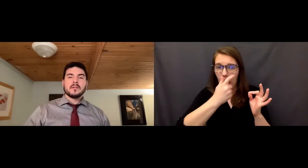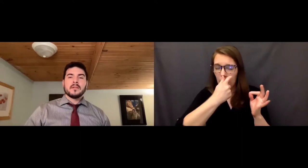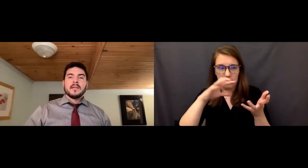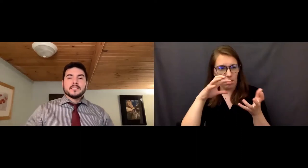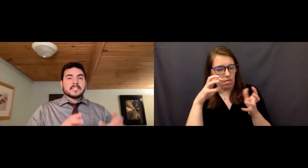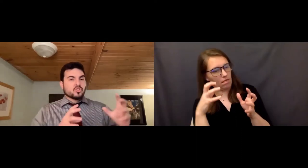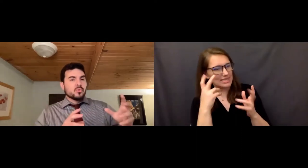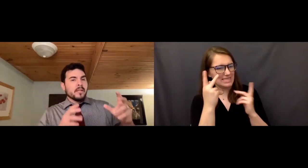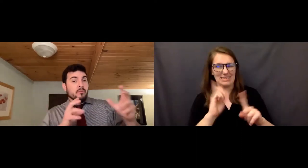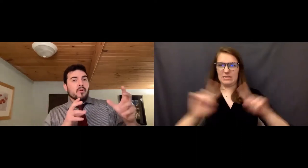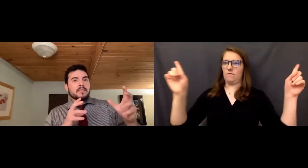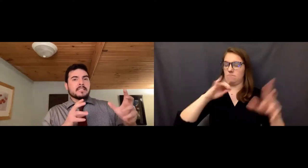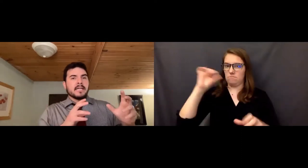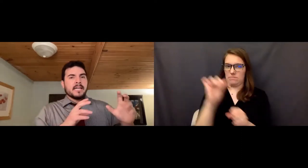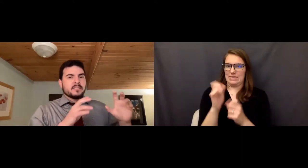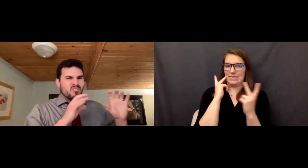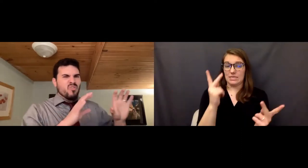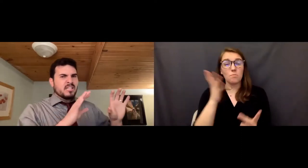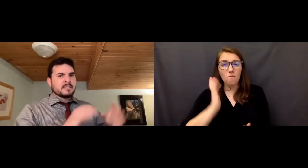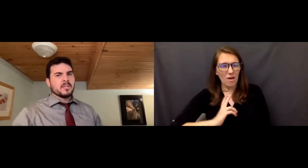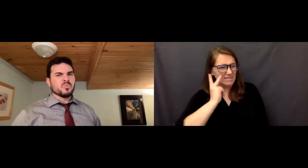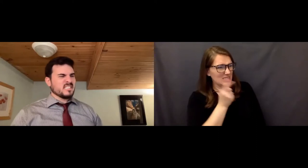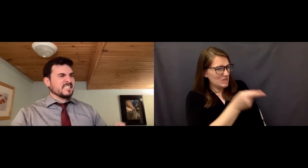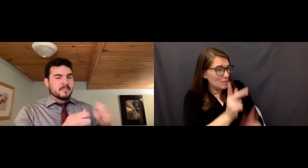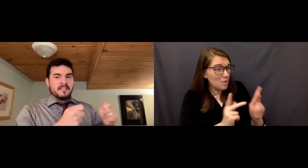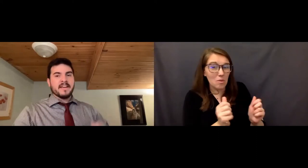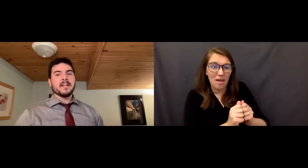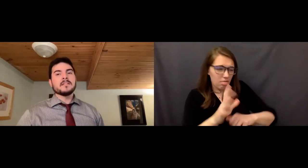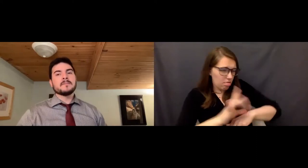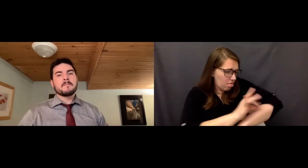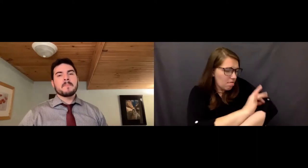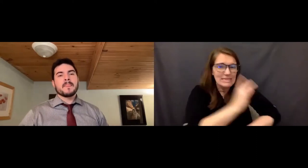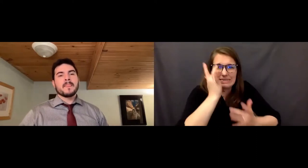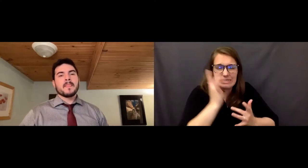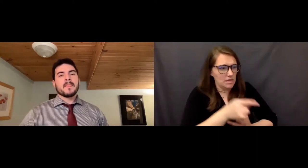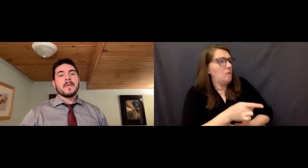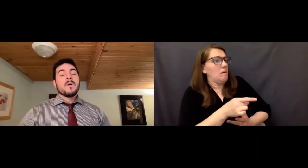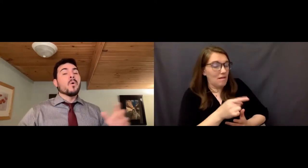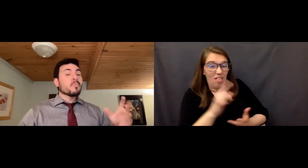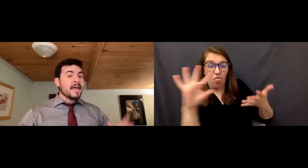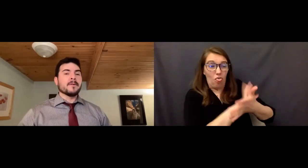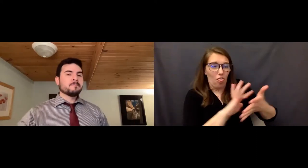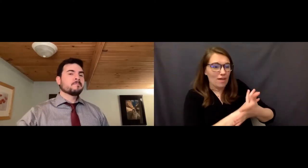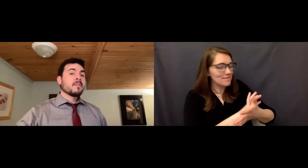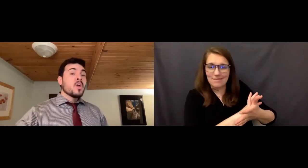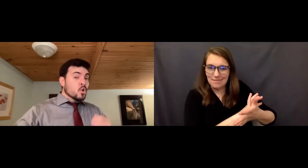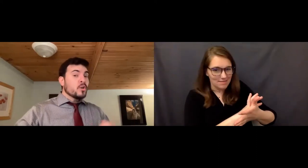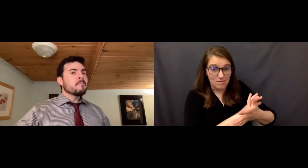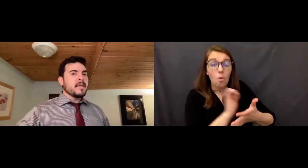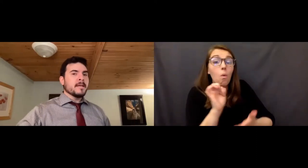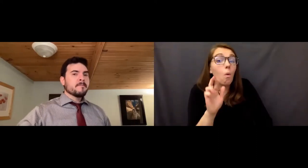world, such that truly revolting sights and revolting smells were deceptively veiled? Or rather,